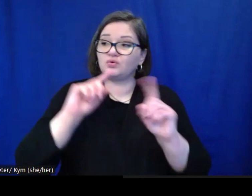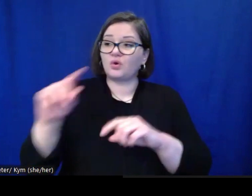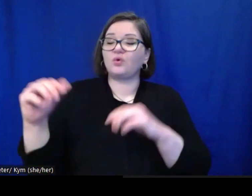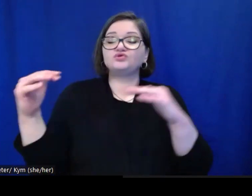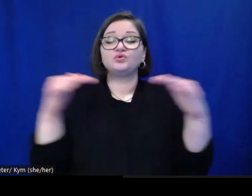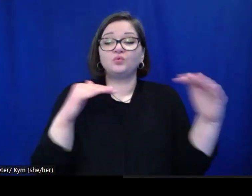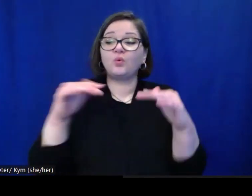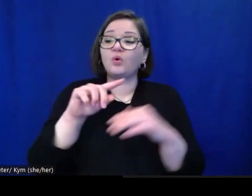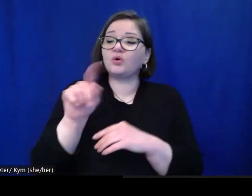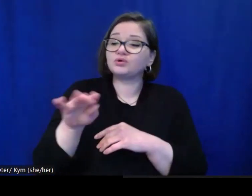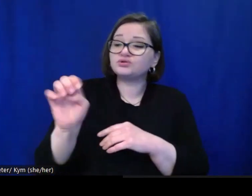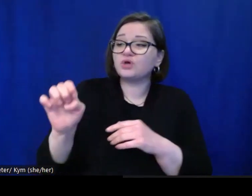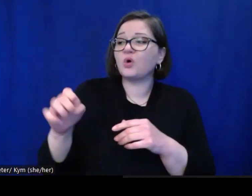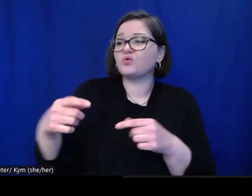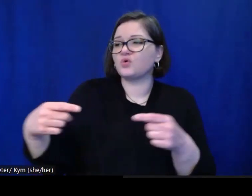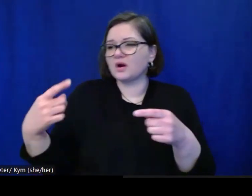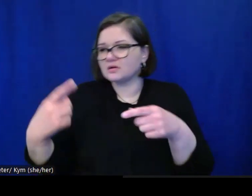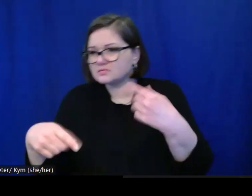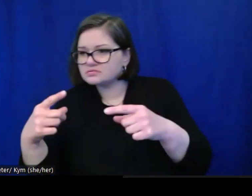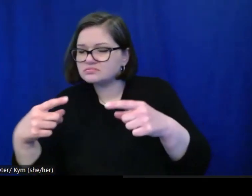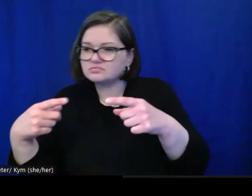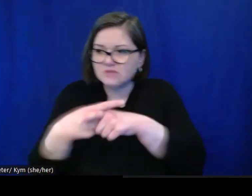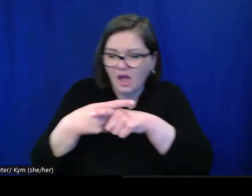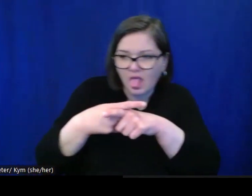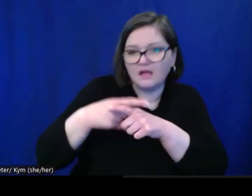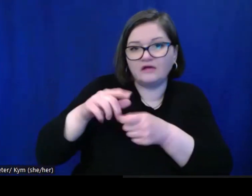going to conflict areas, a